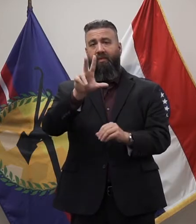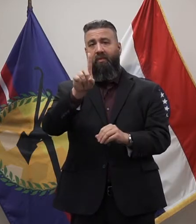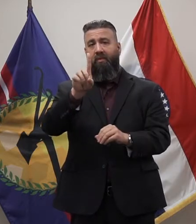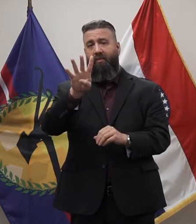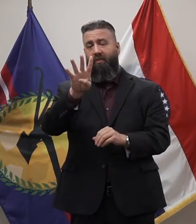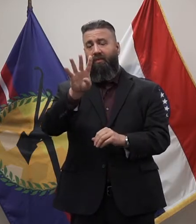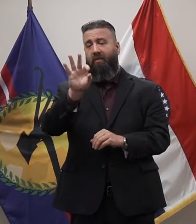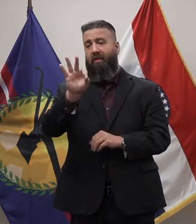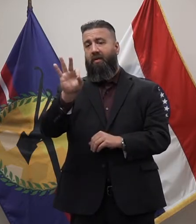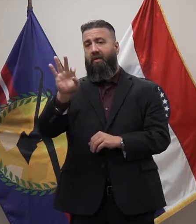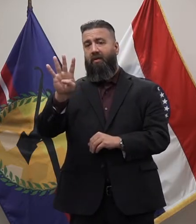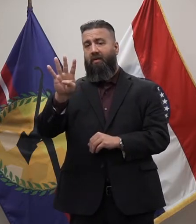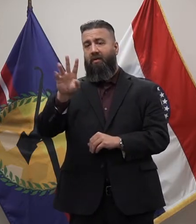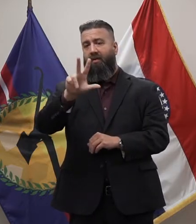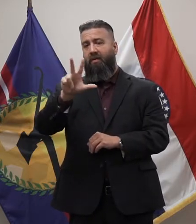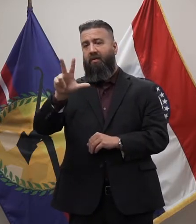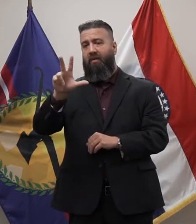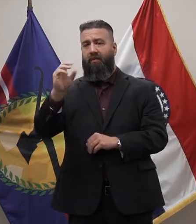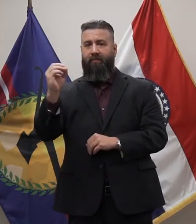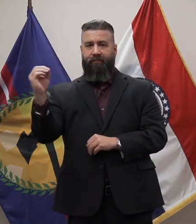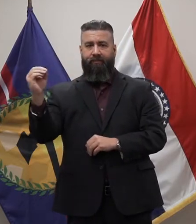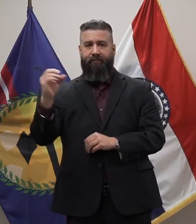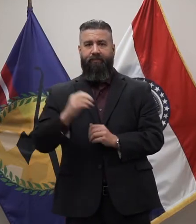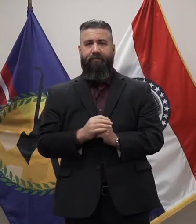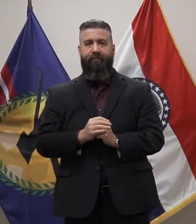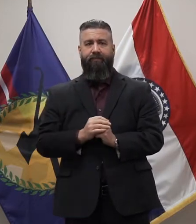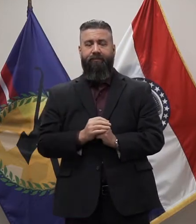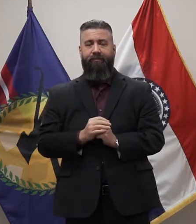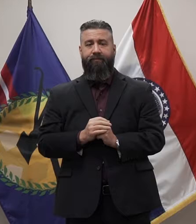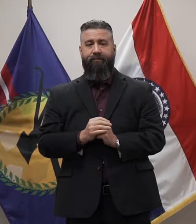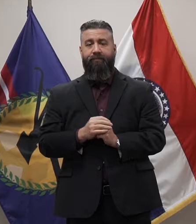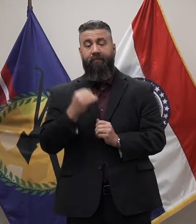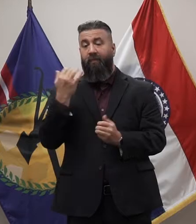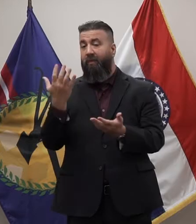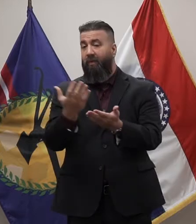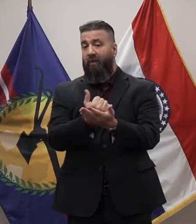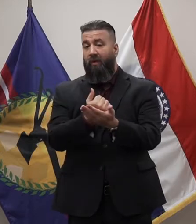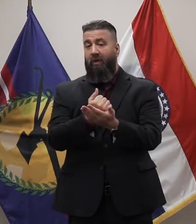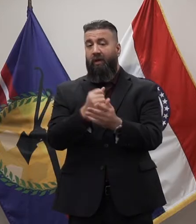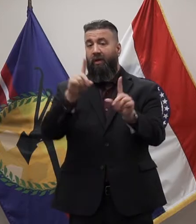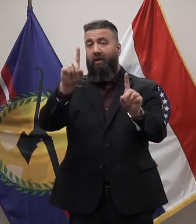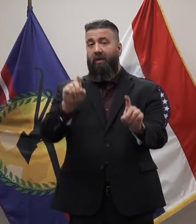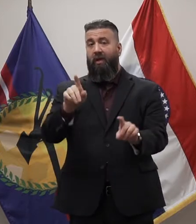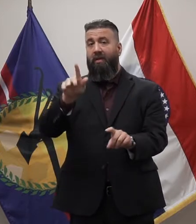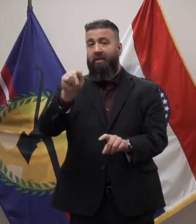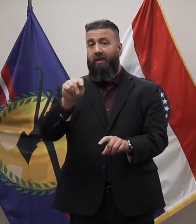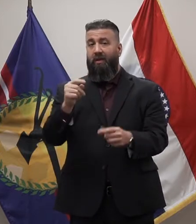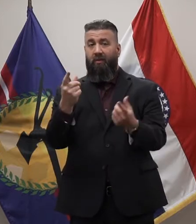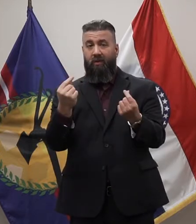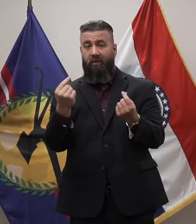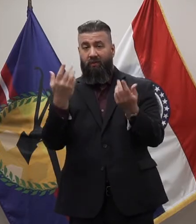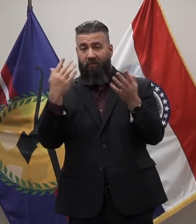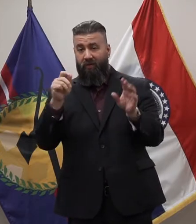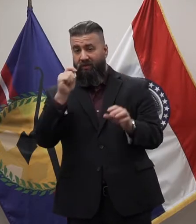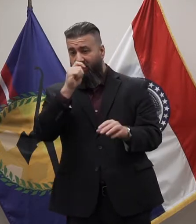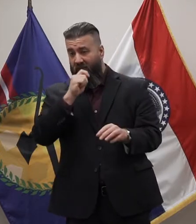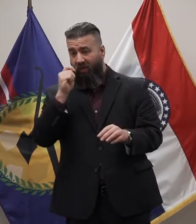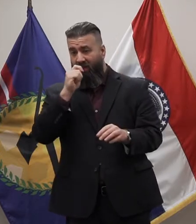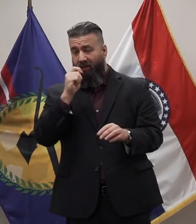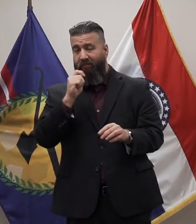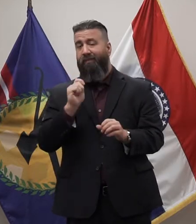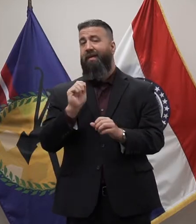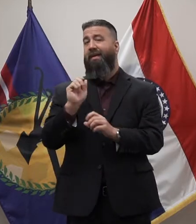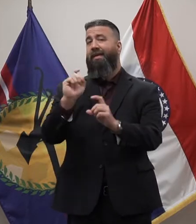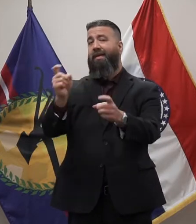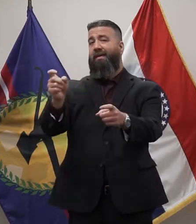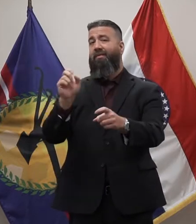314-994-3300. When you get your test kit at the library, remember that you must return it to one of the health department clinics. The addresses are